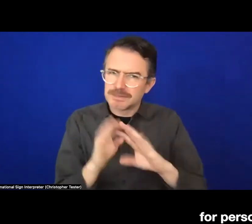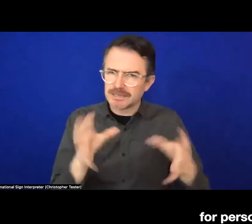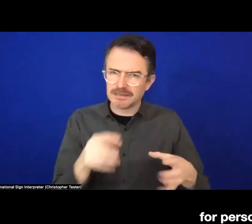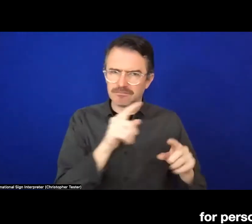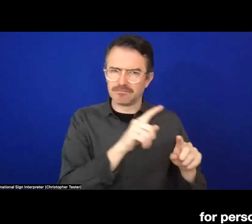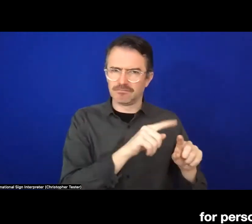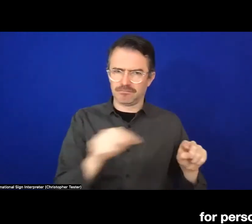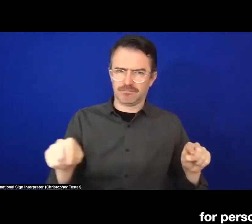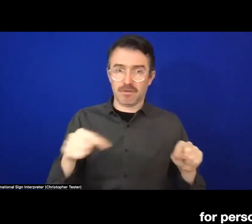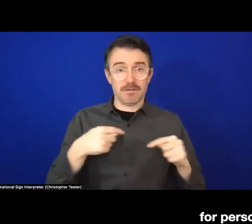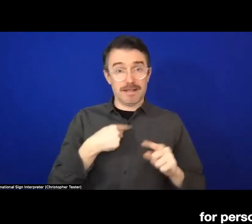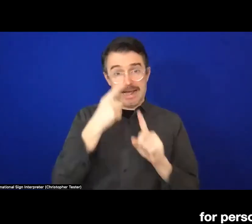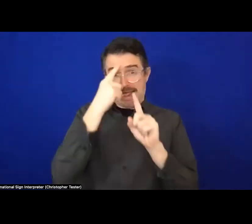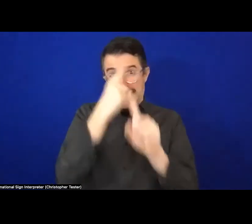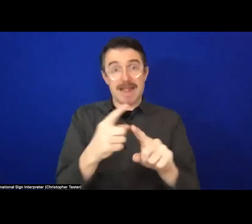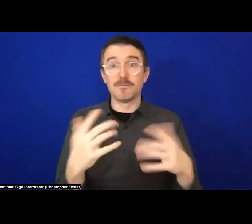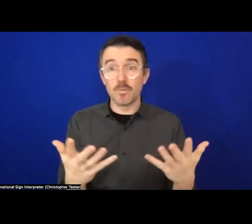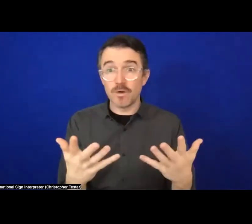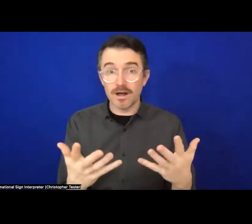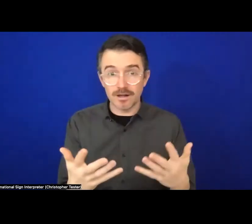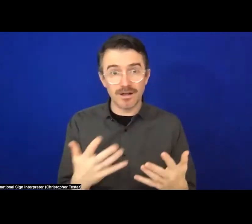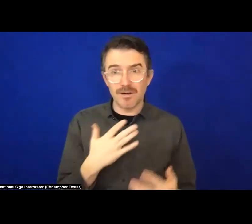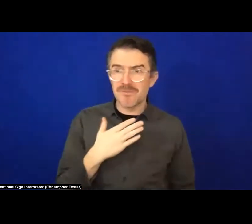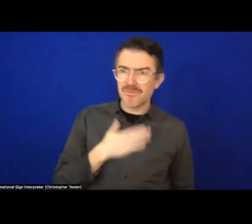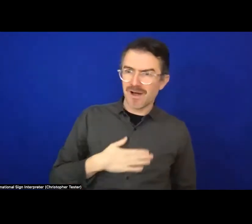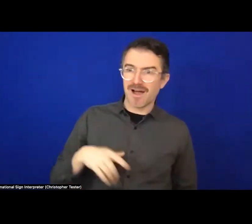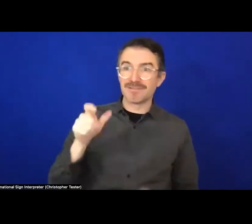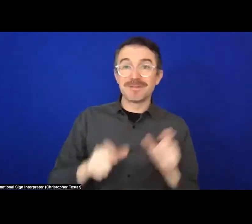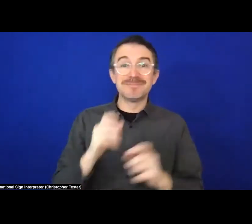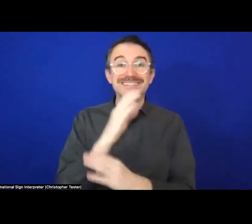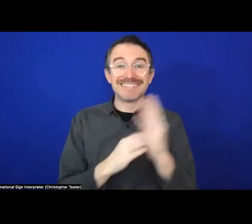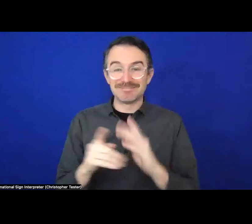with disabilities when they are living in dignity and prosperity.